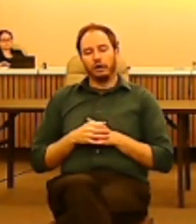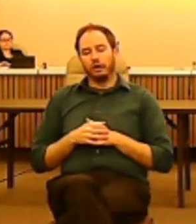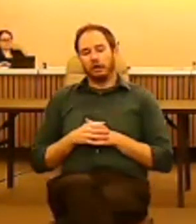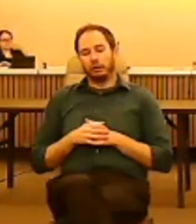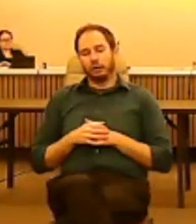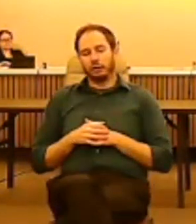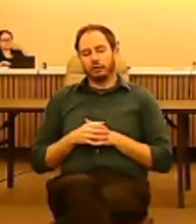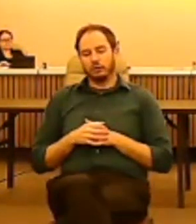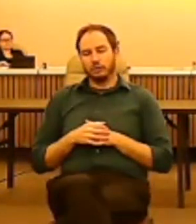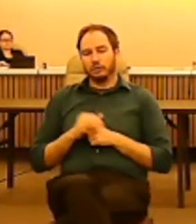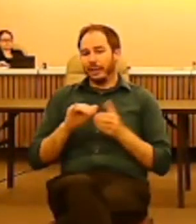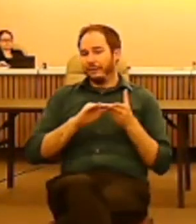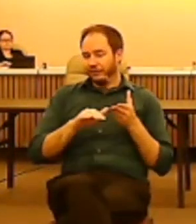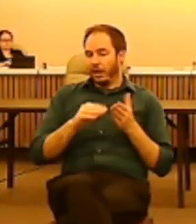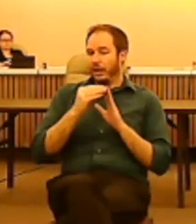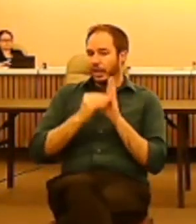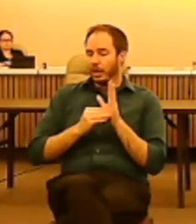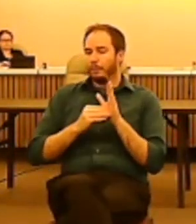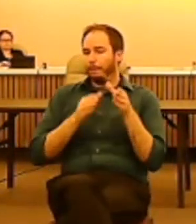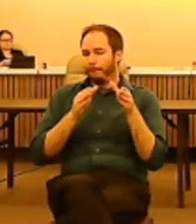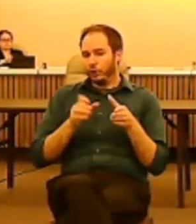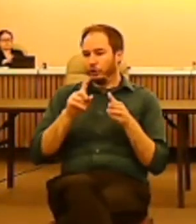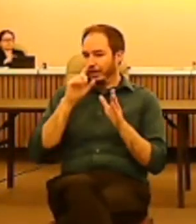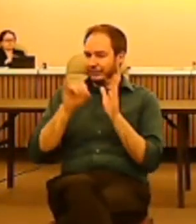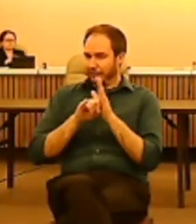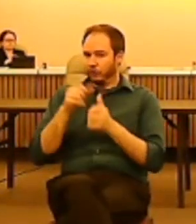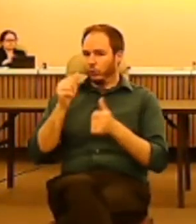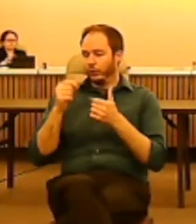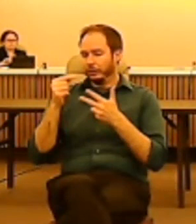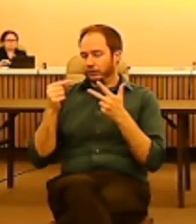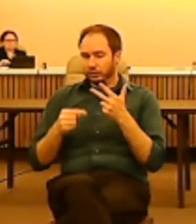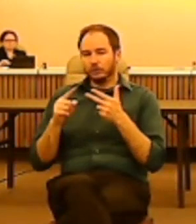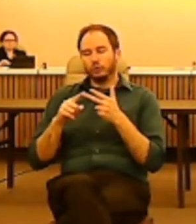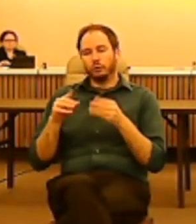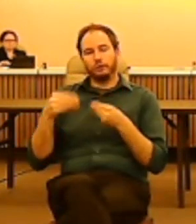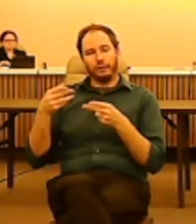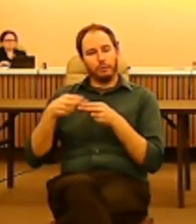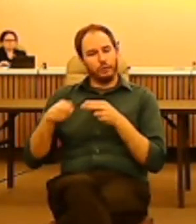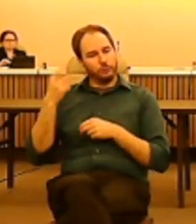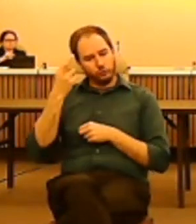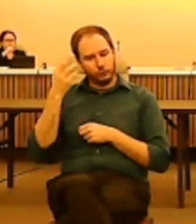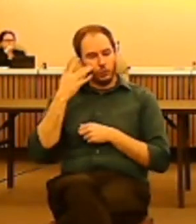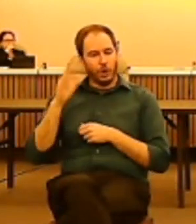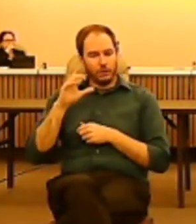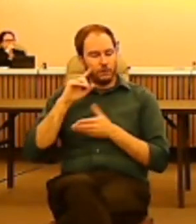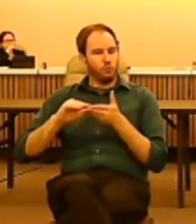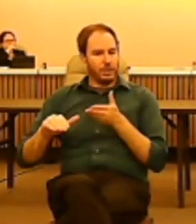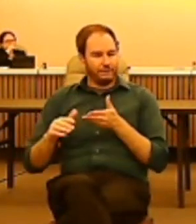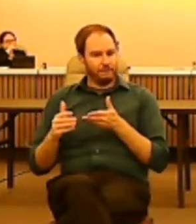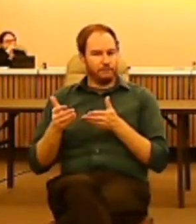And that variance application shall identify specific sections to be varied and provide a brief description of the relief